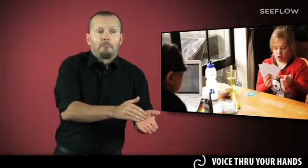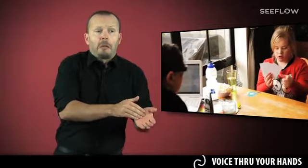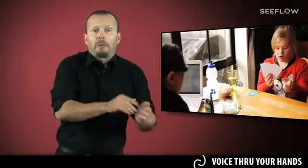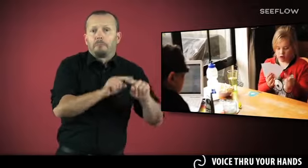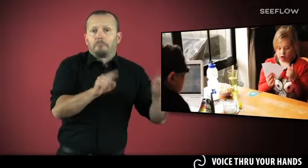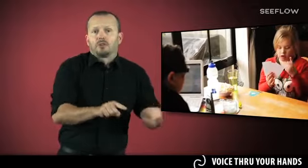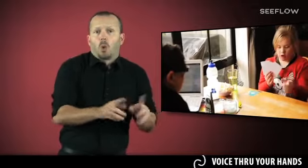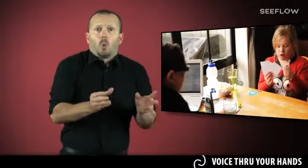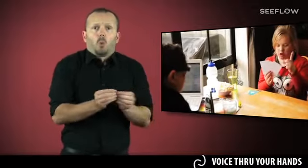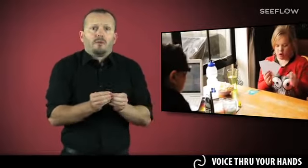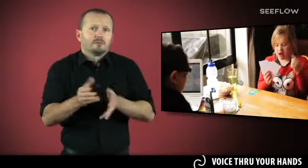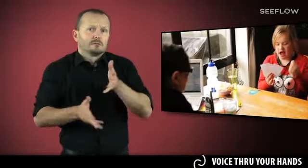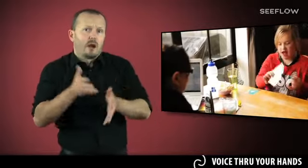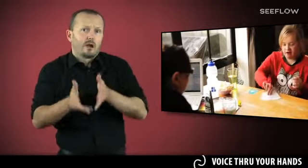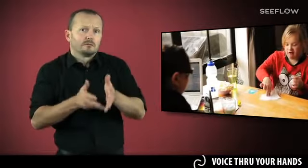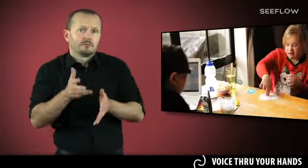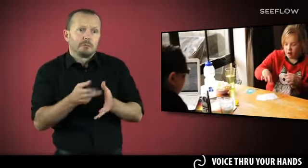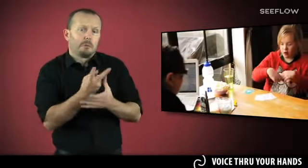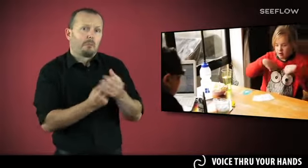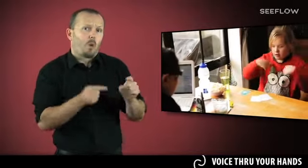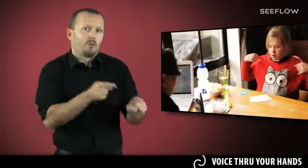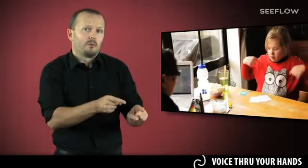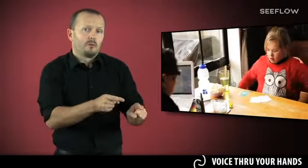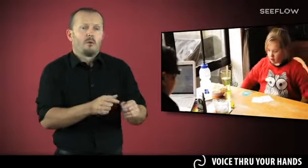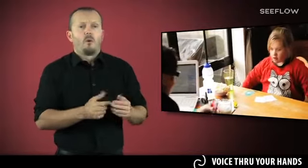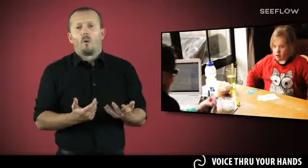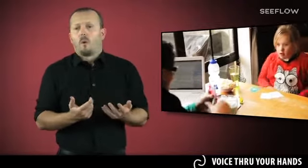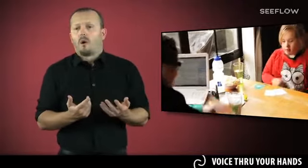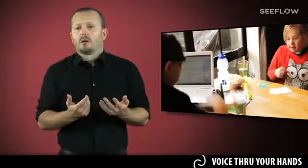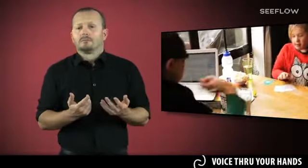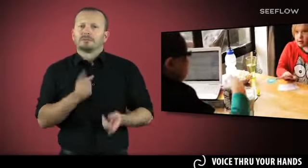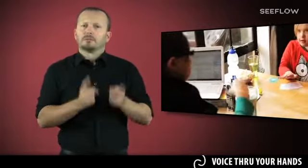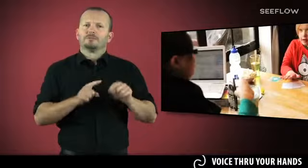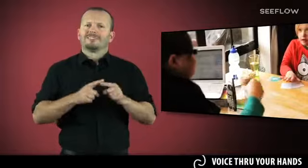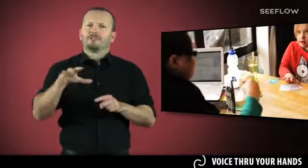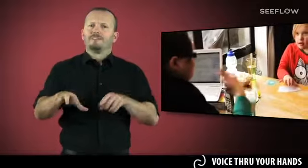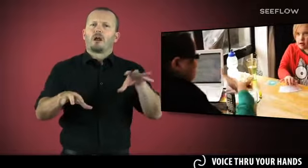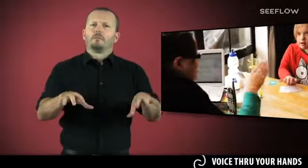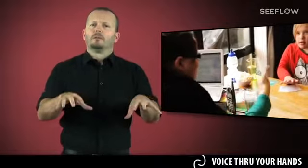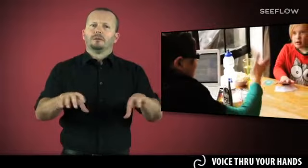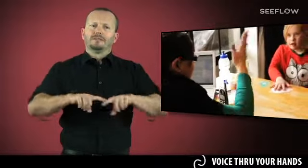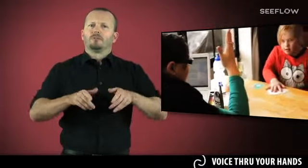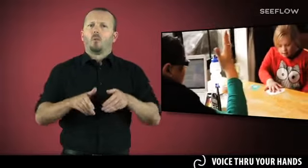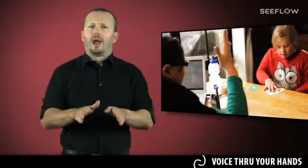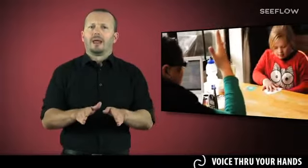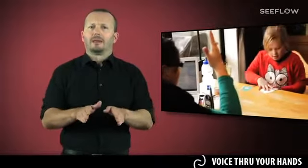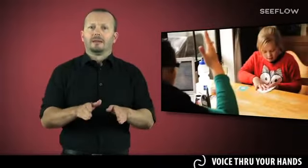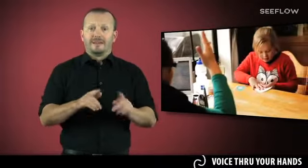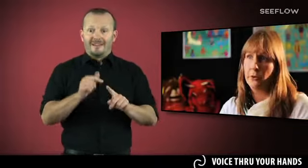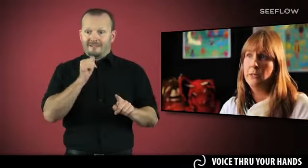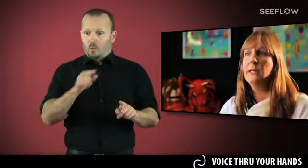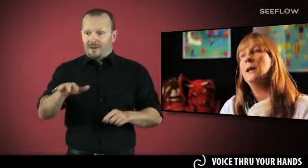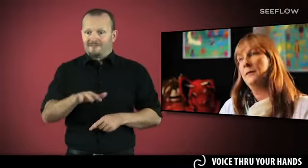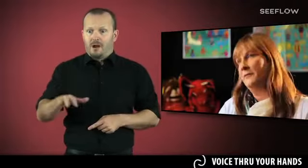alongside the pictures, so we can use a combination of ones. And also in different environments. If your child is in an environment where sign isn't